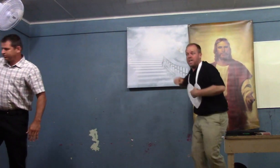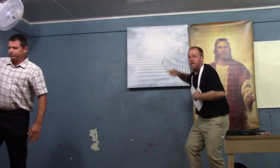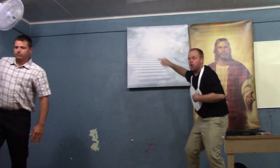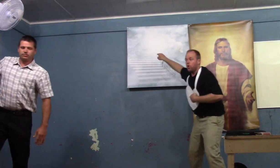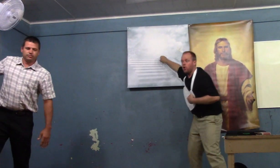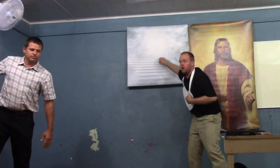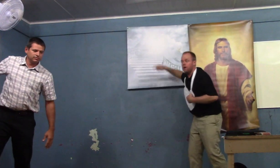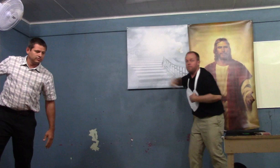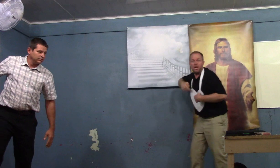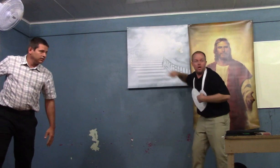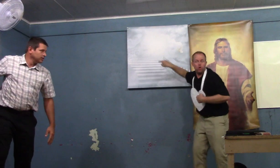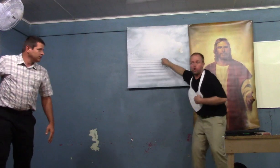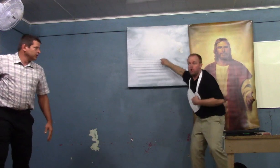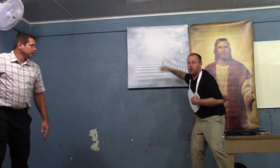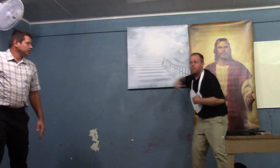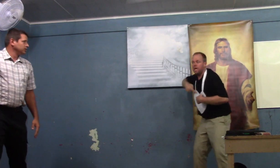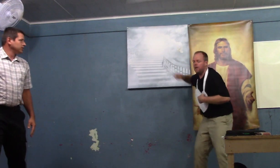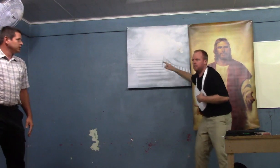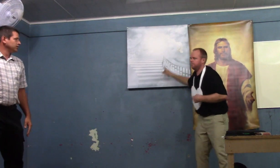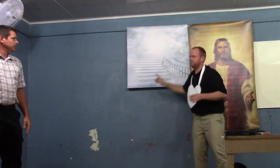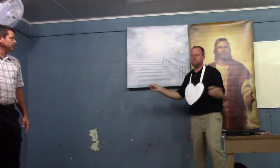Can I go to heaven this way?